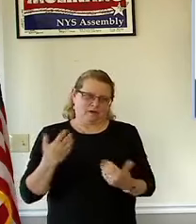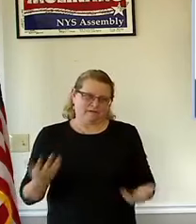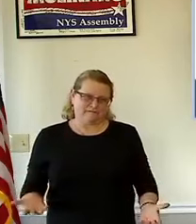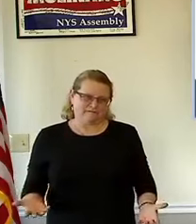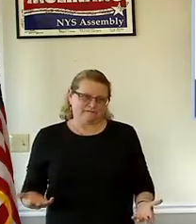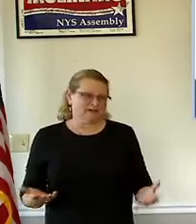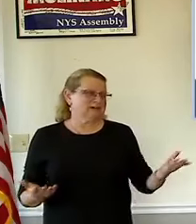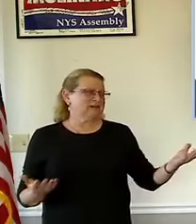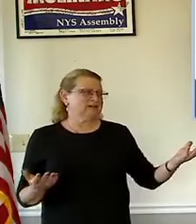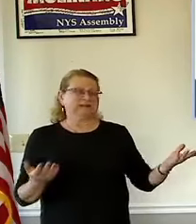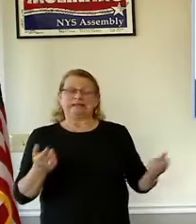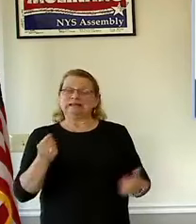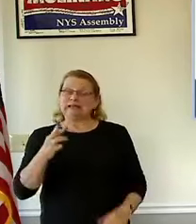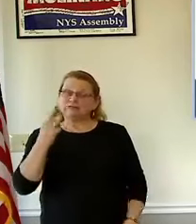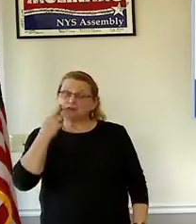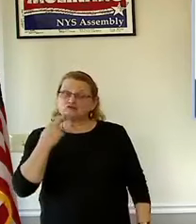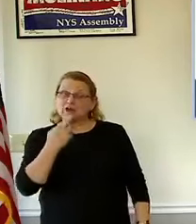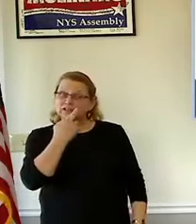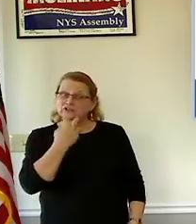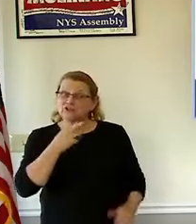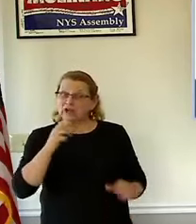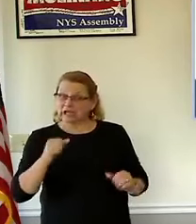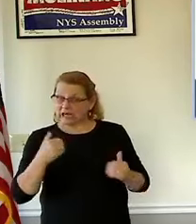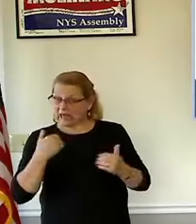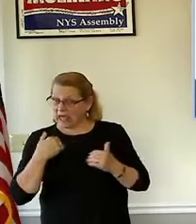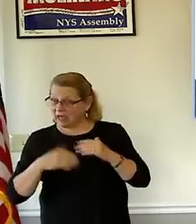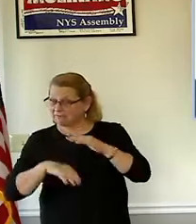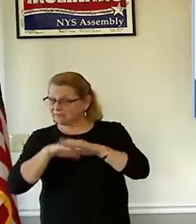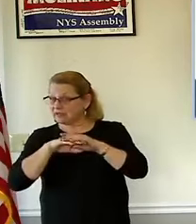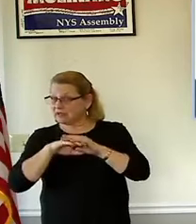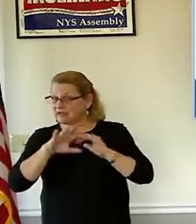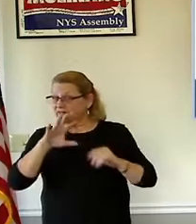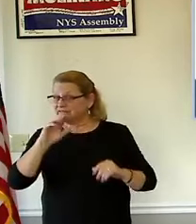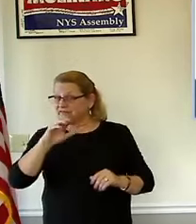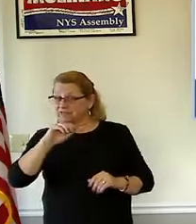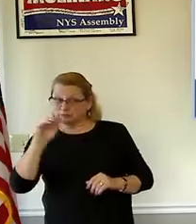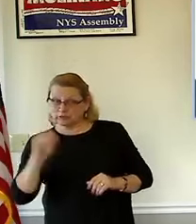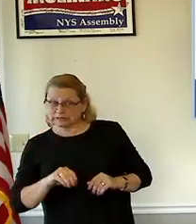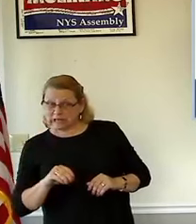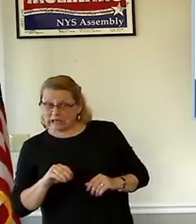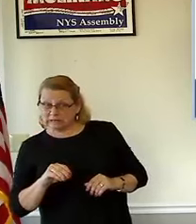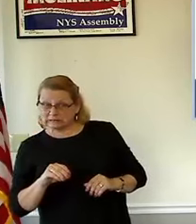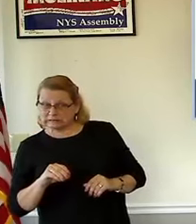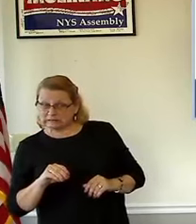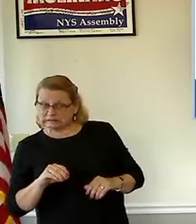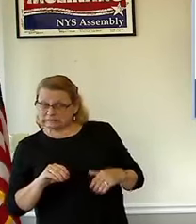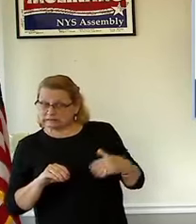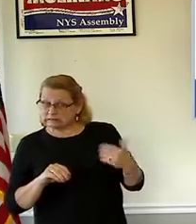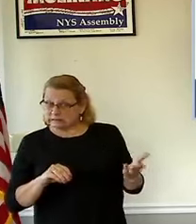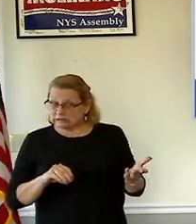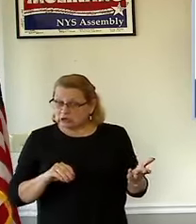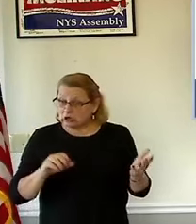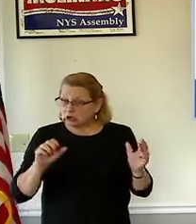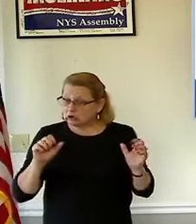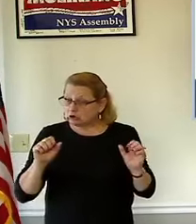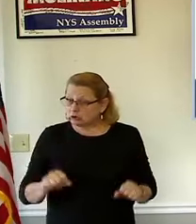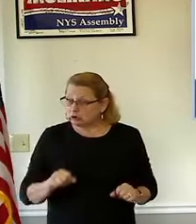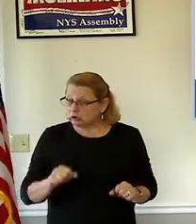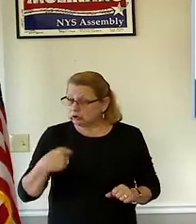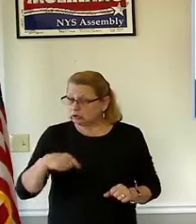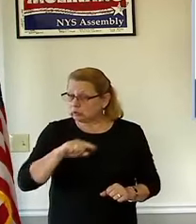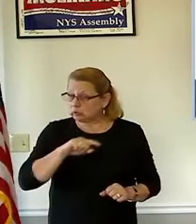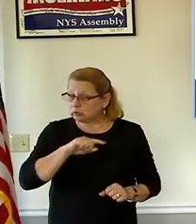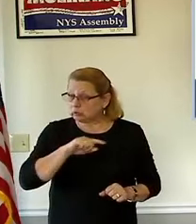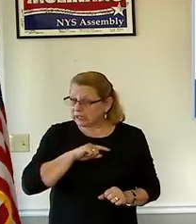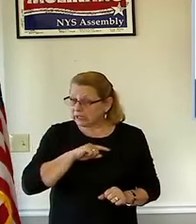say out loud, if a restaurant could house 50% capacity, couldn't you get